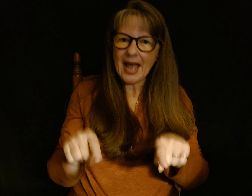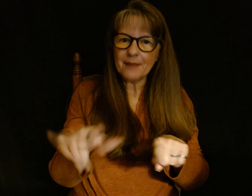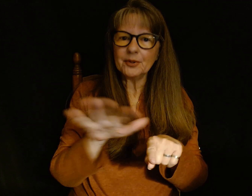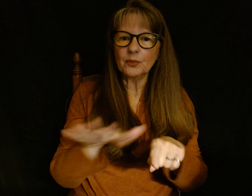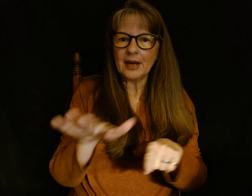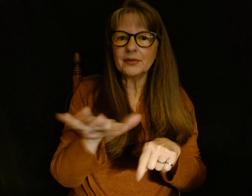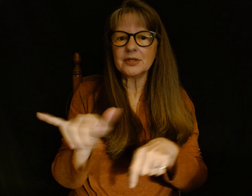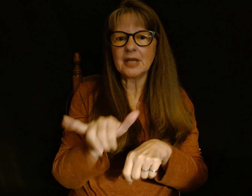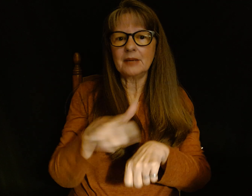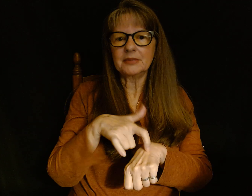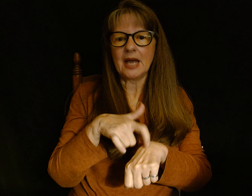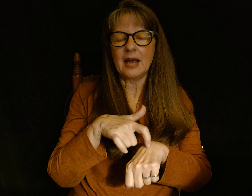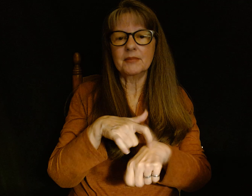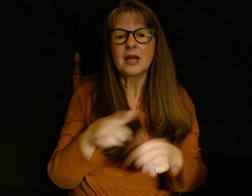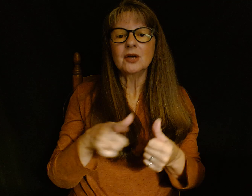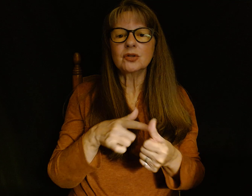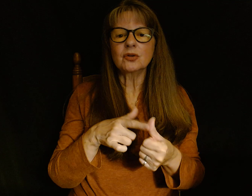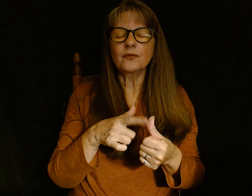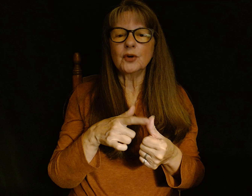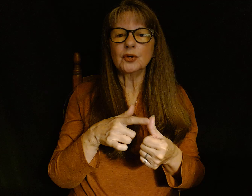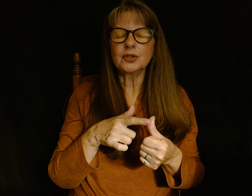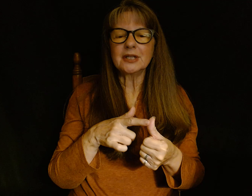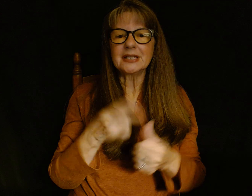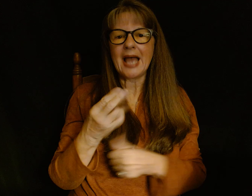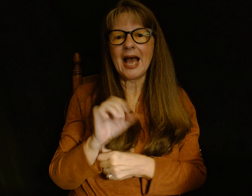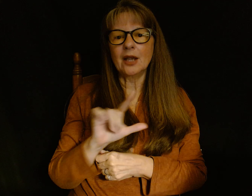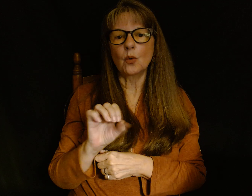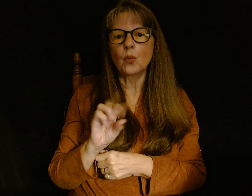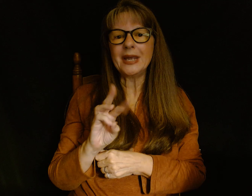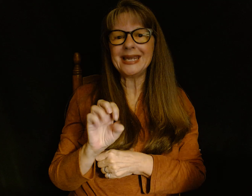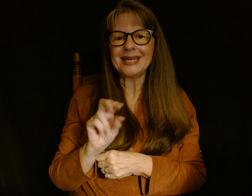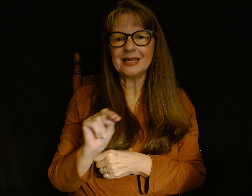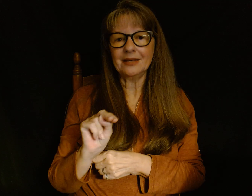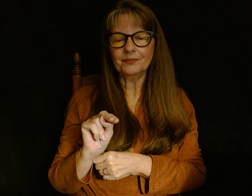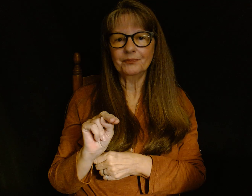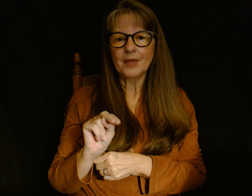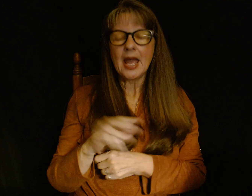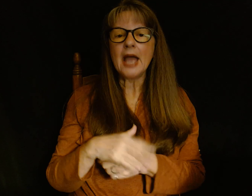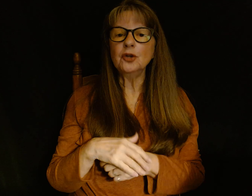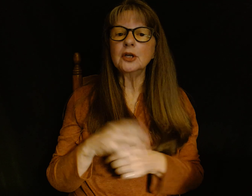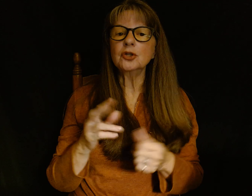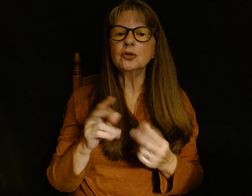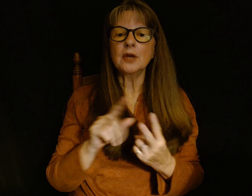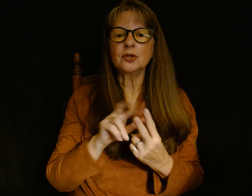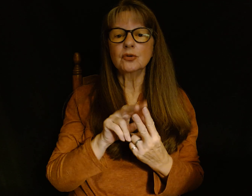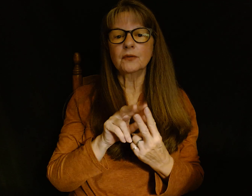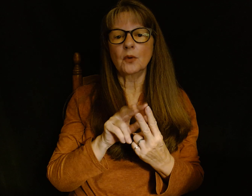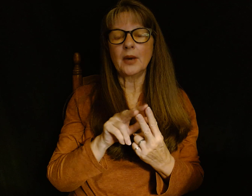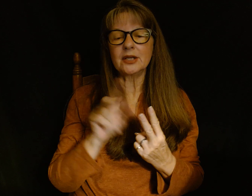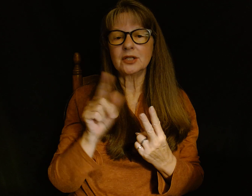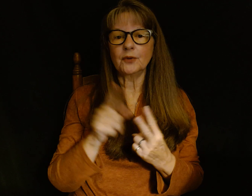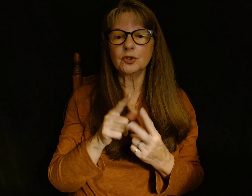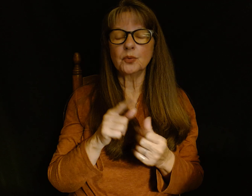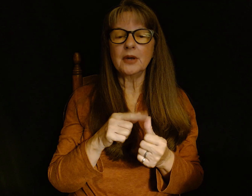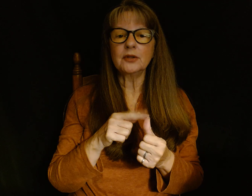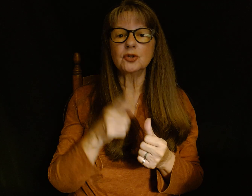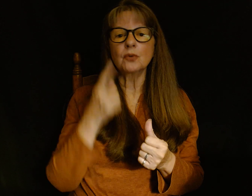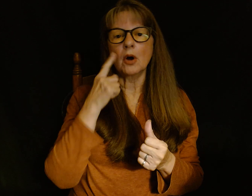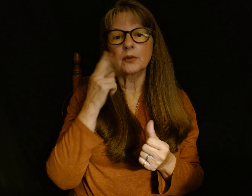happened around the same time. So first is Halloween. And you can do that two different ways. The first one that you already